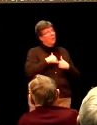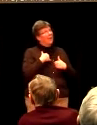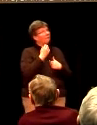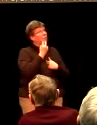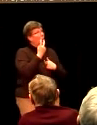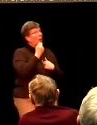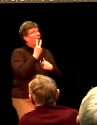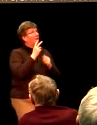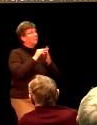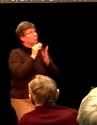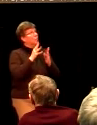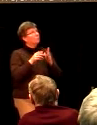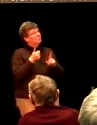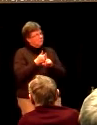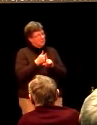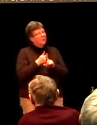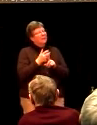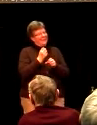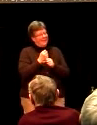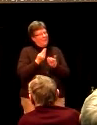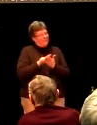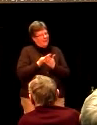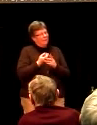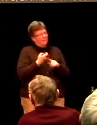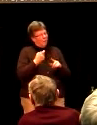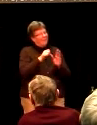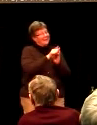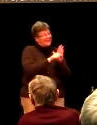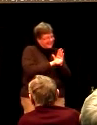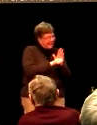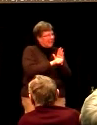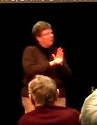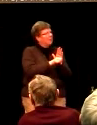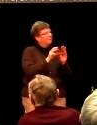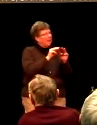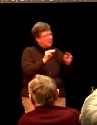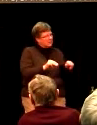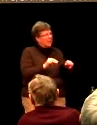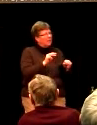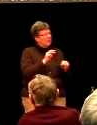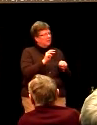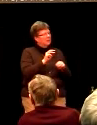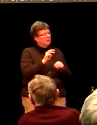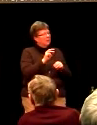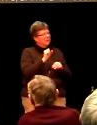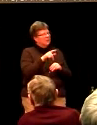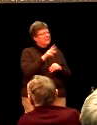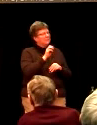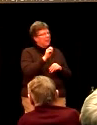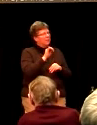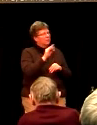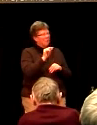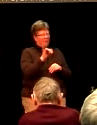that are funded through our state organization, the Montana Space Grant, which is a NASA program that was started in